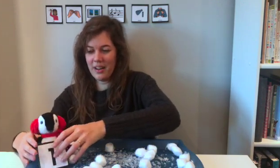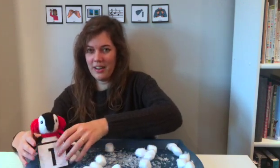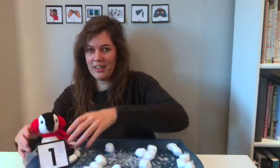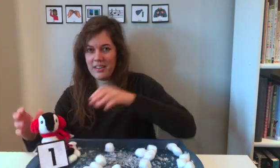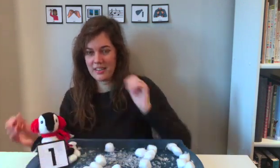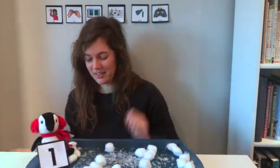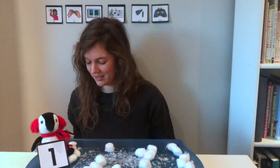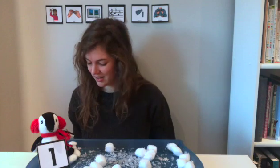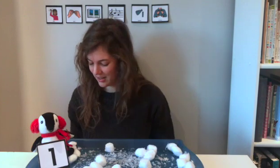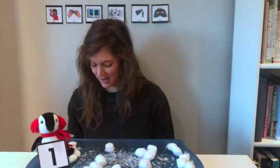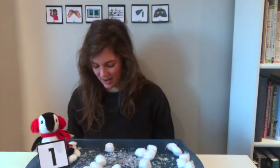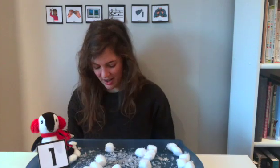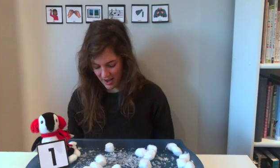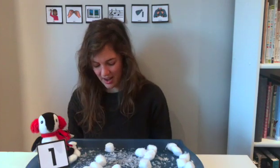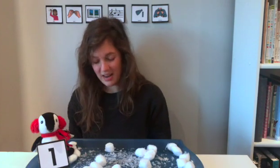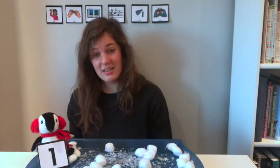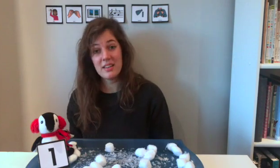One. And